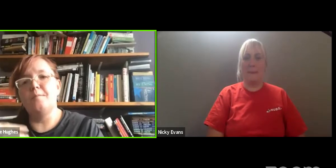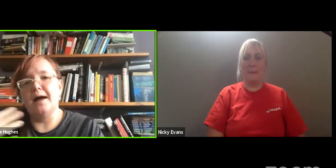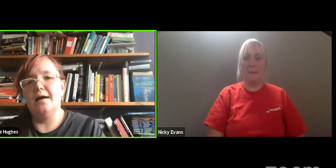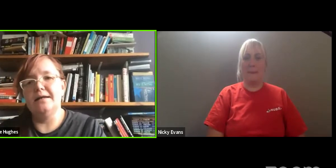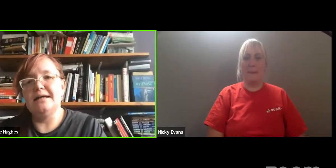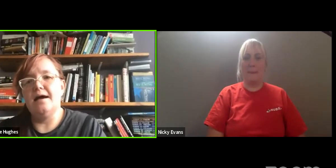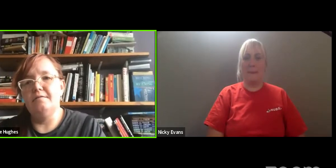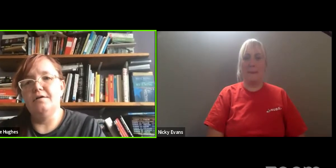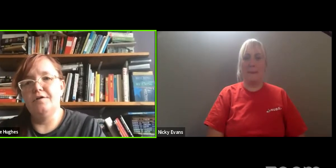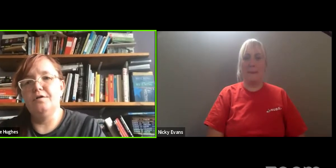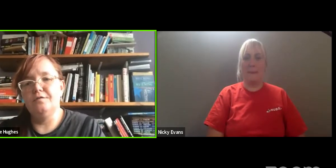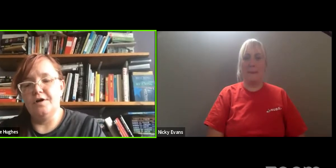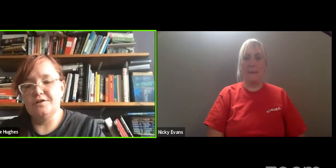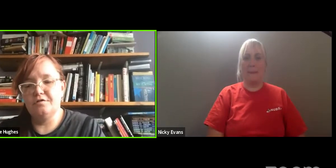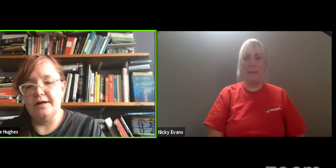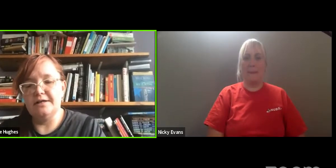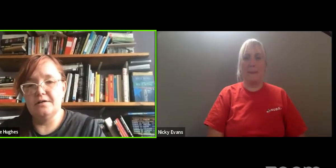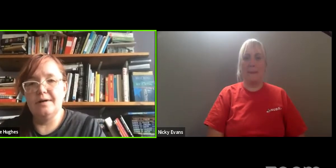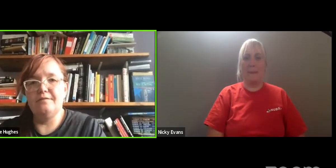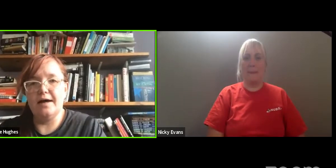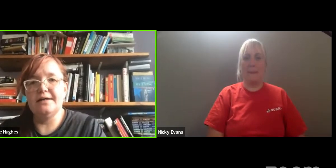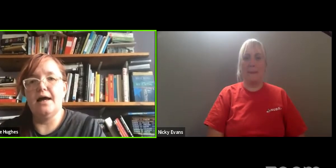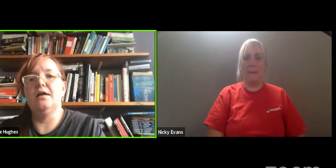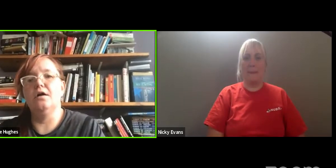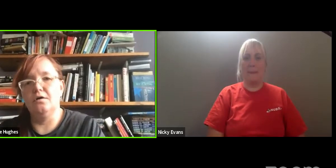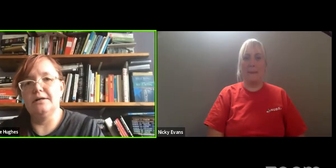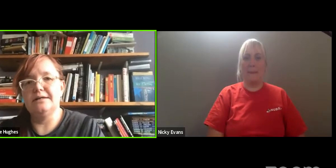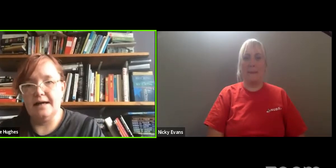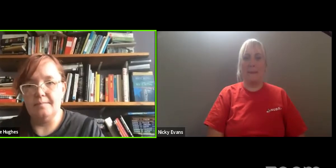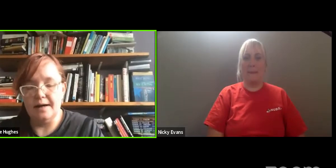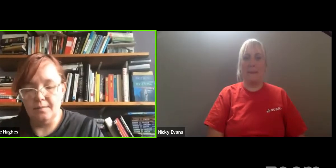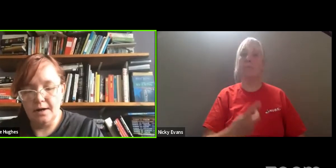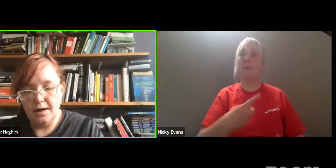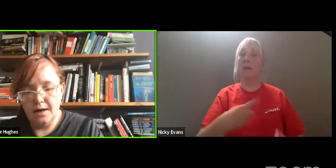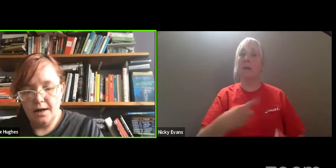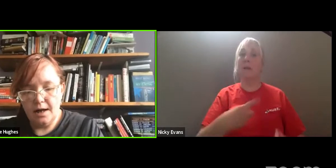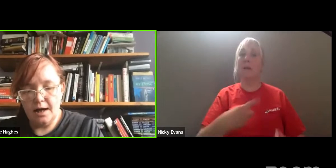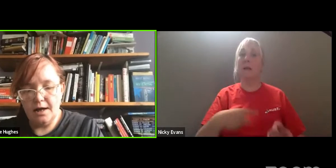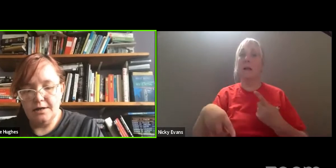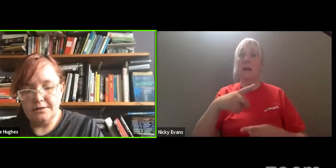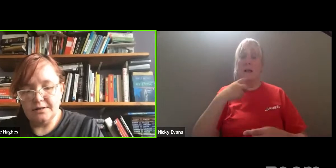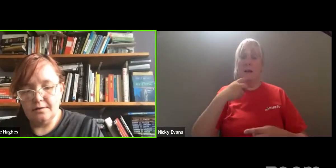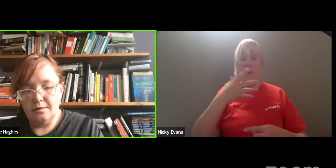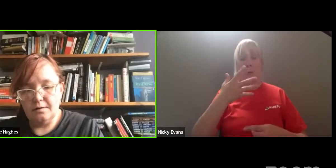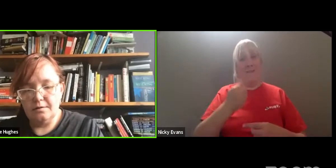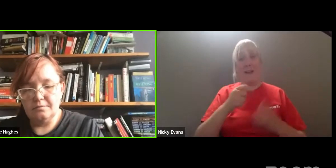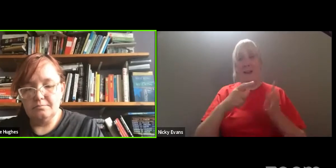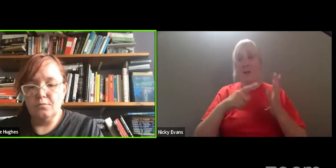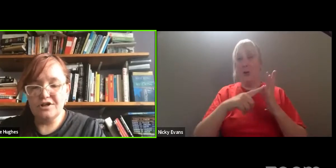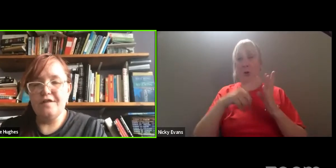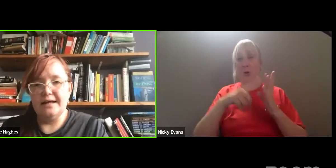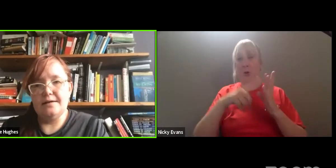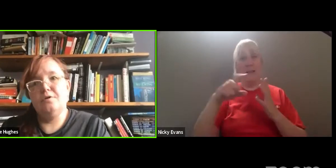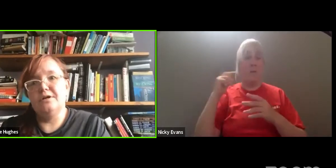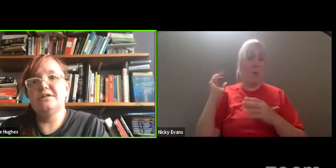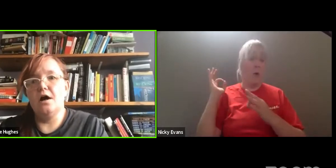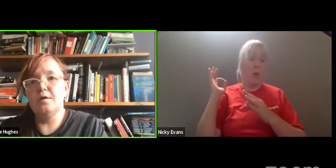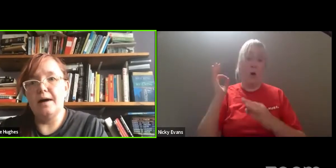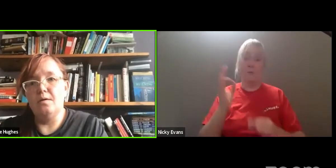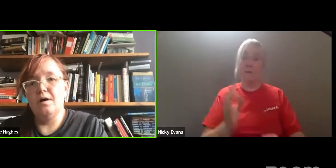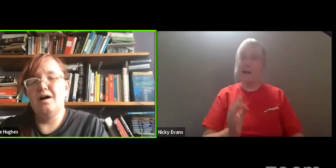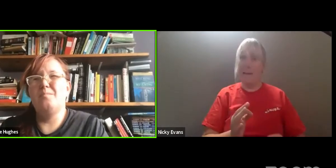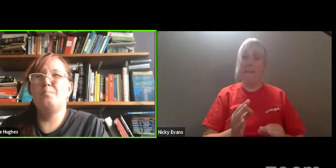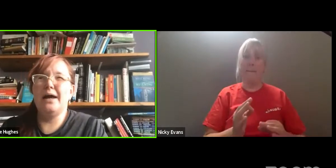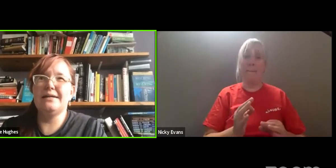We were a pilot area for universal credit, so we've had it a long time now. And most of the things I'm going to